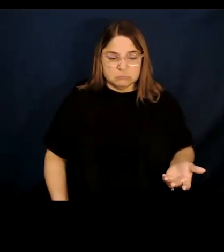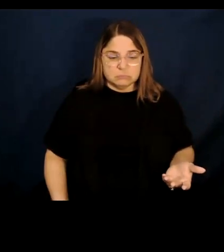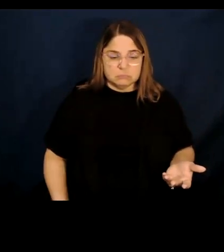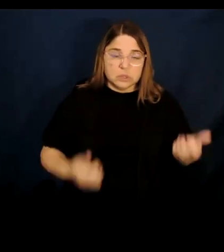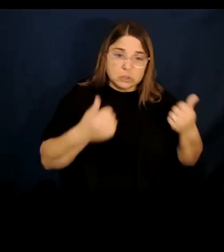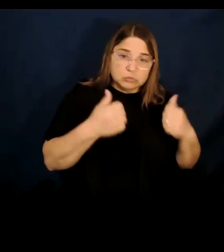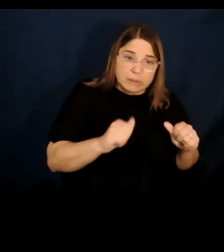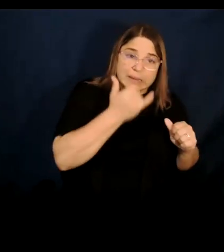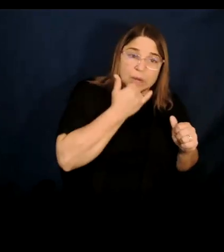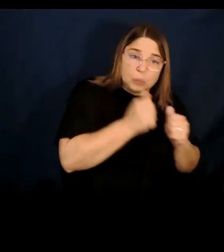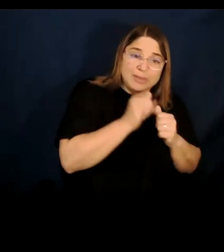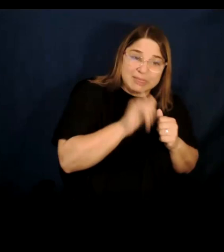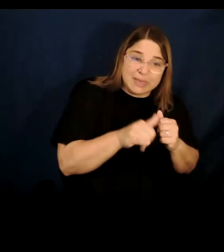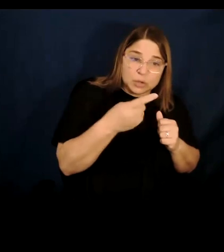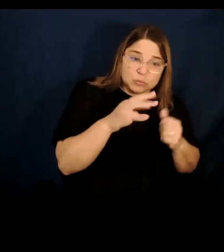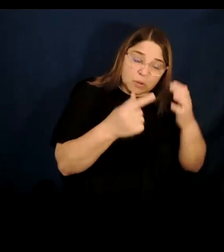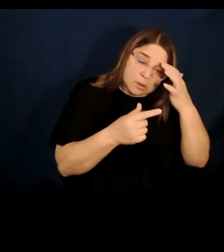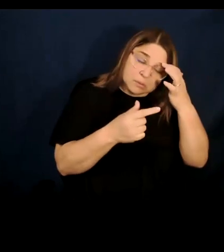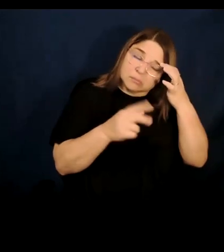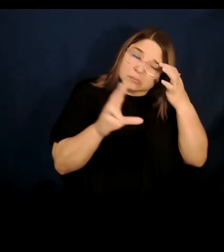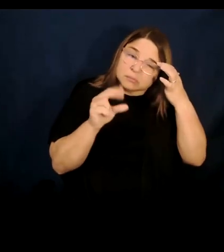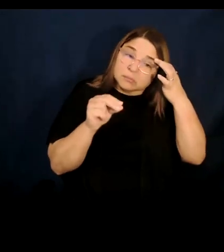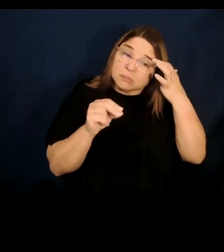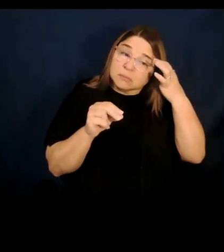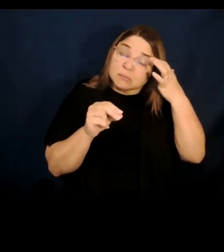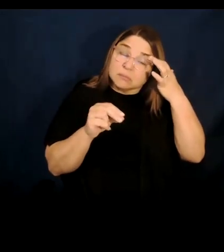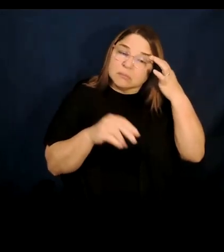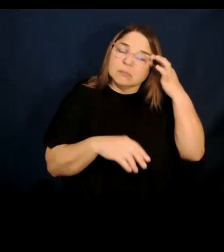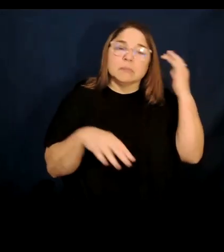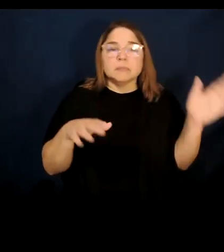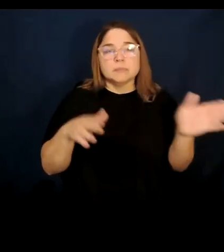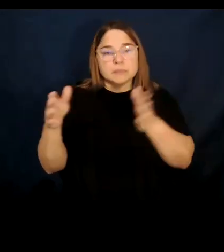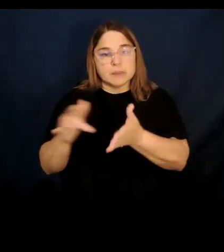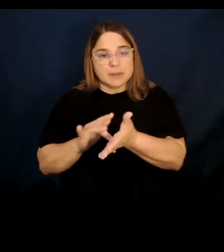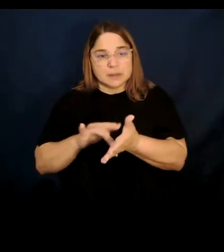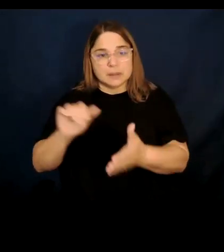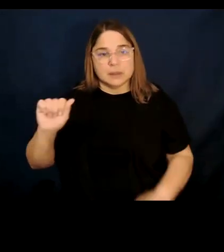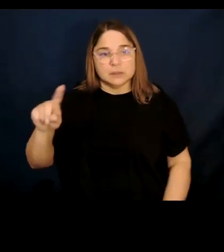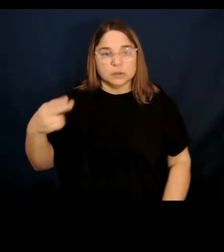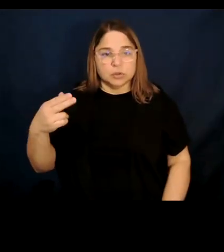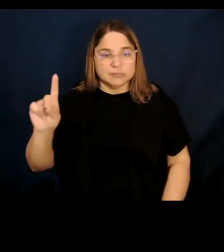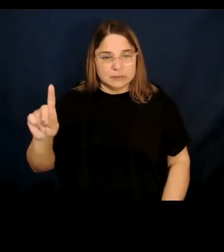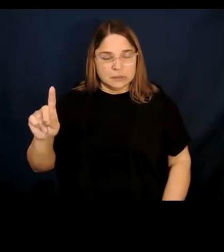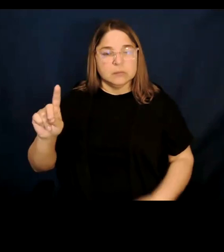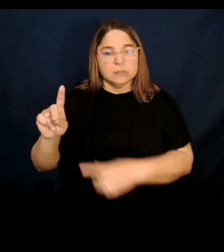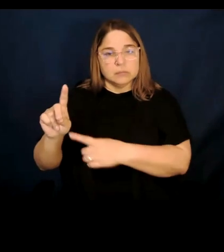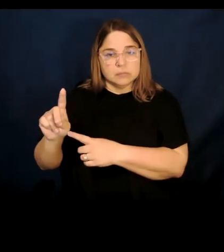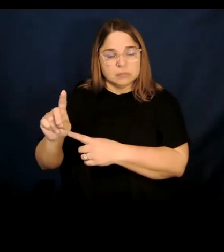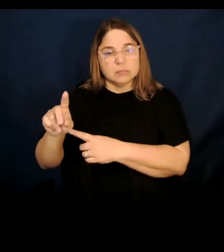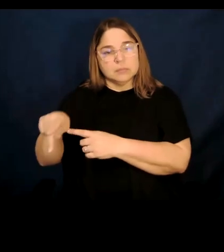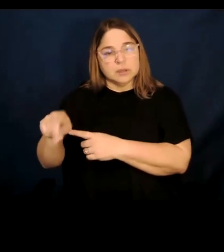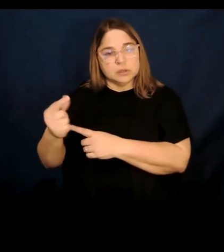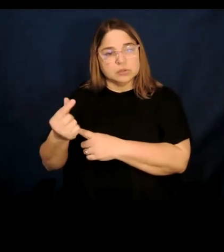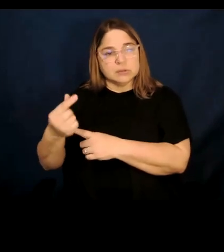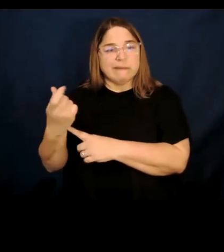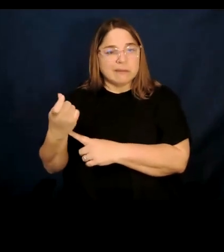error with those drugs? Medications utilized for attention deficit disorder are also governed by enzymes revealed by a PGX test.